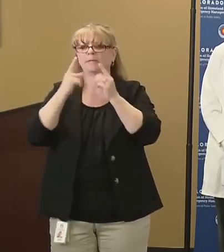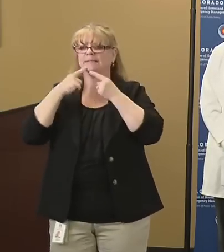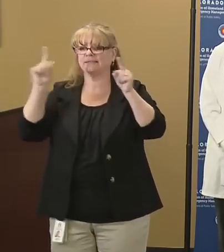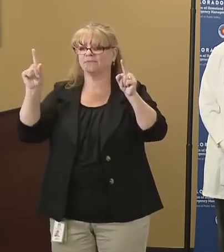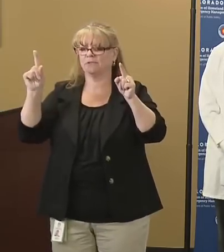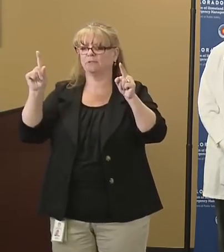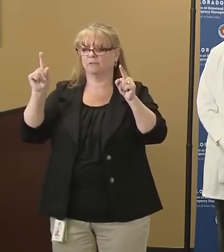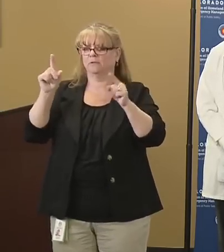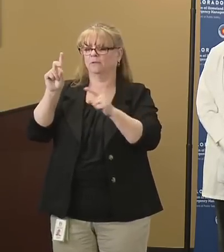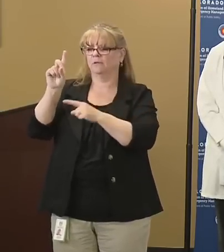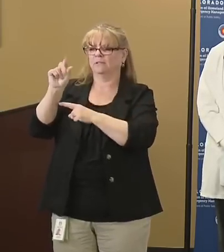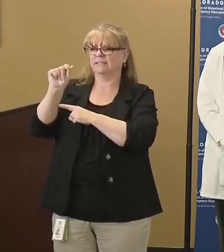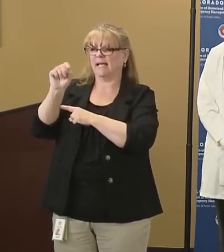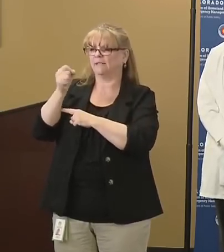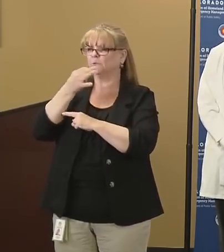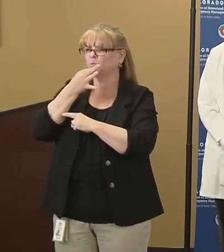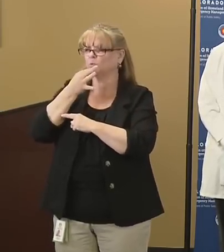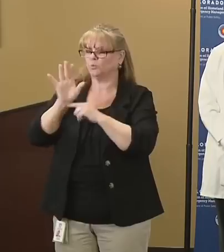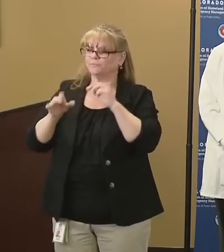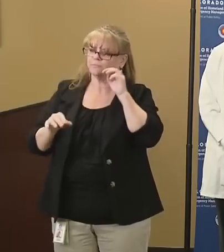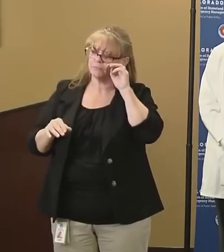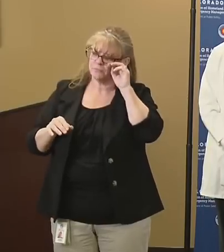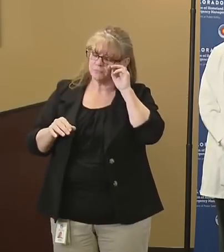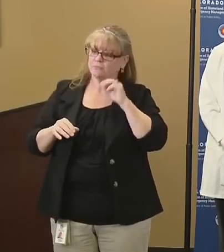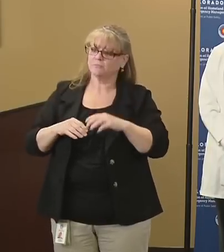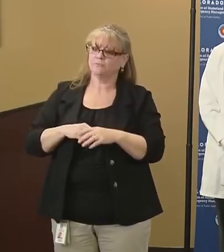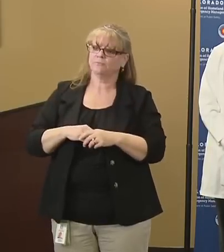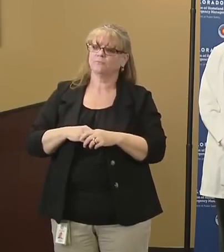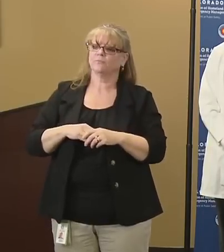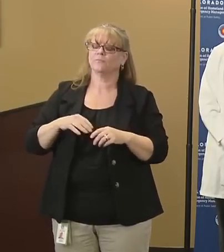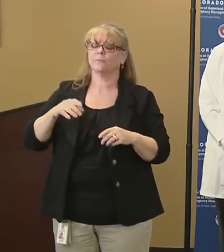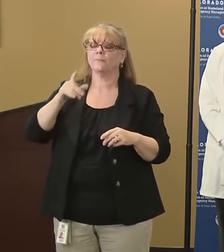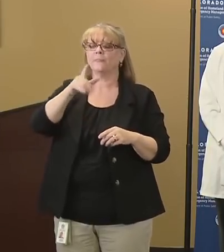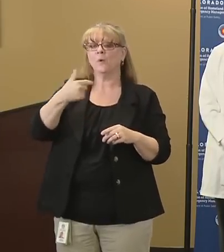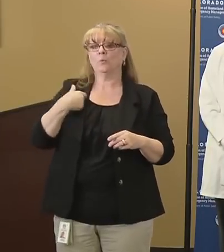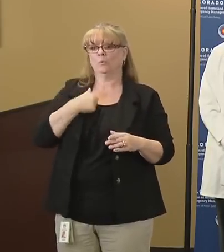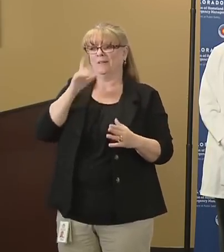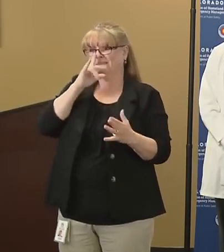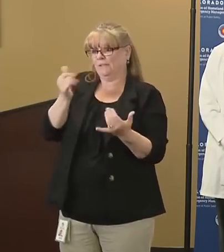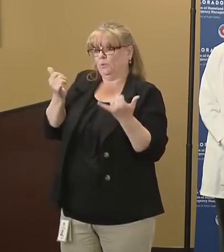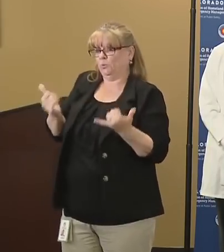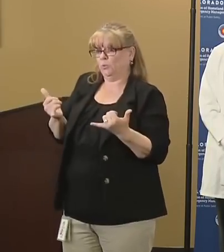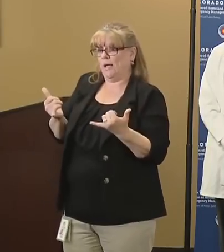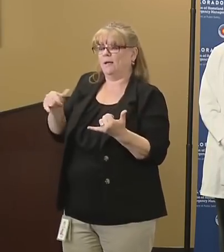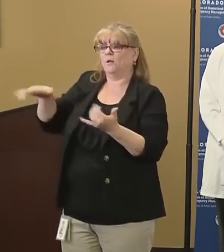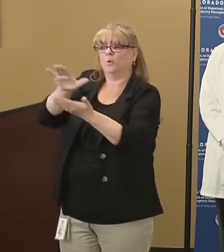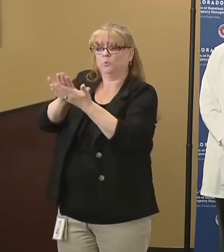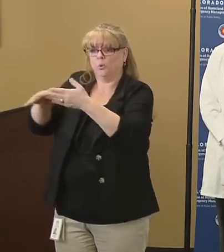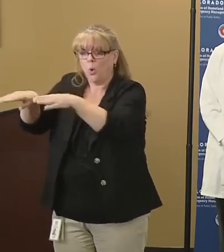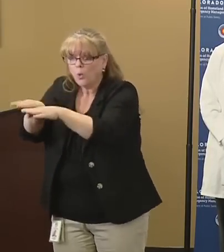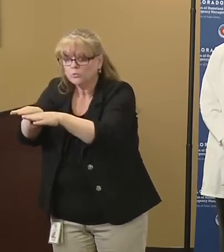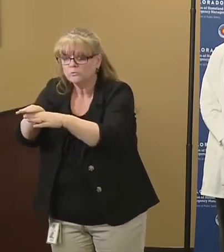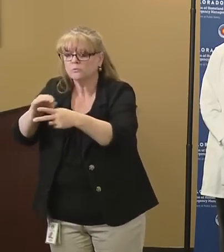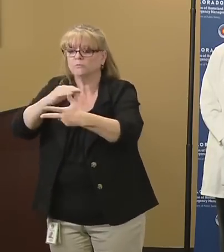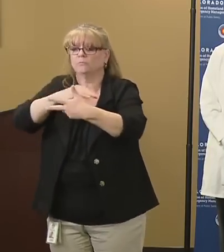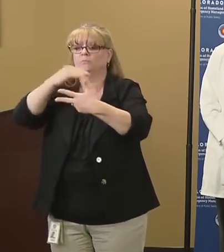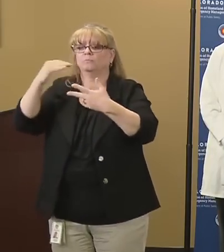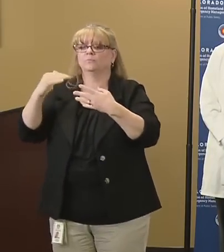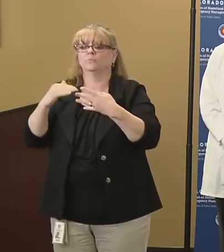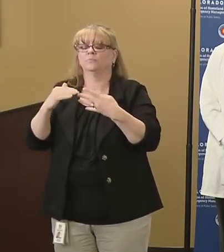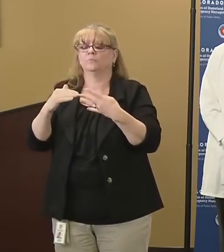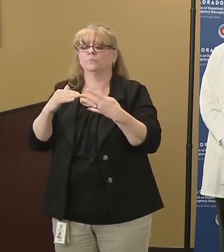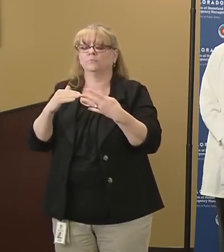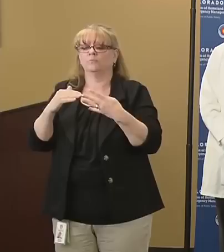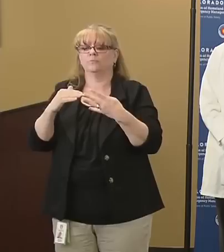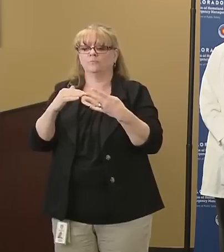is likely the impact of the school closures, the prohibitions of gatherings of 10 or more, and the closures of the bars and restaurants. Next